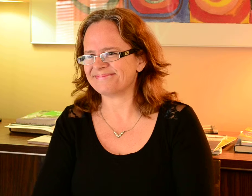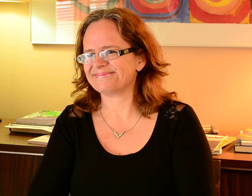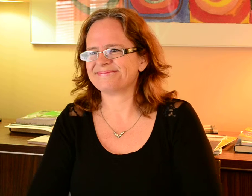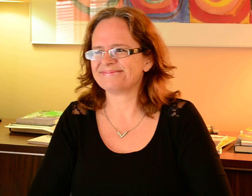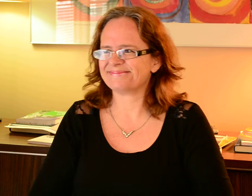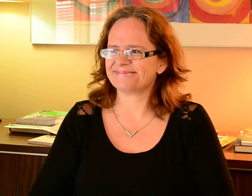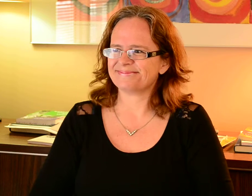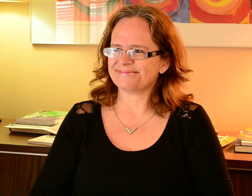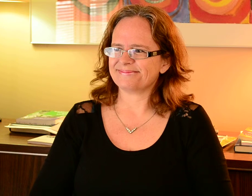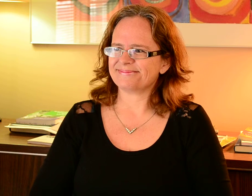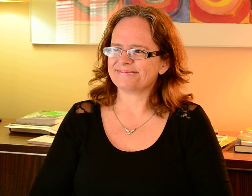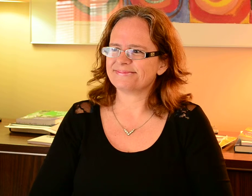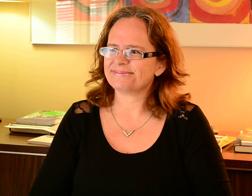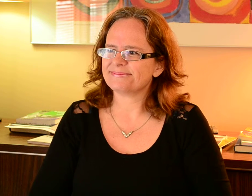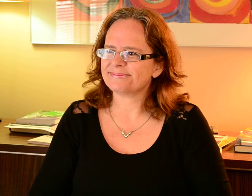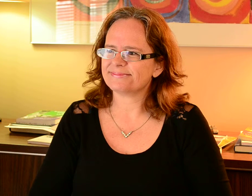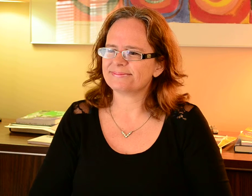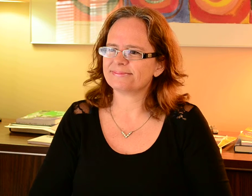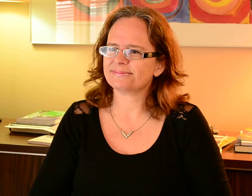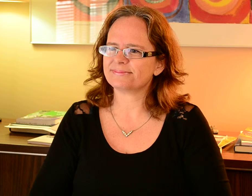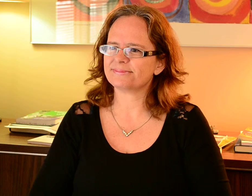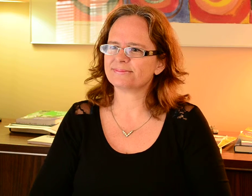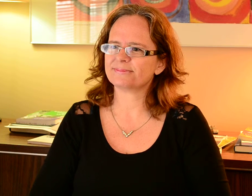And what prompted you to become a deaf interpreter?